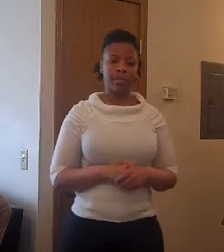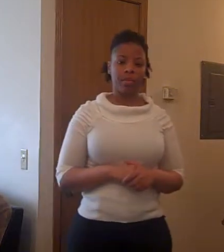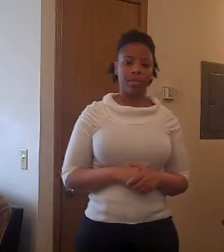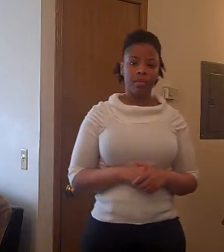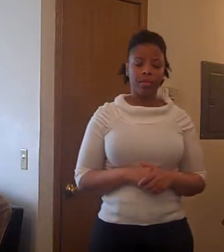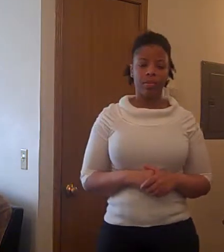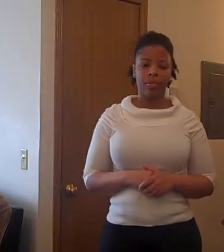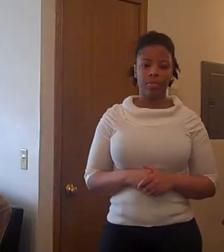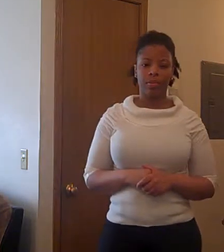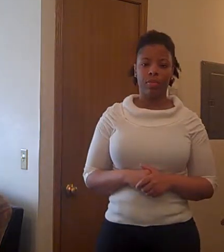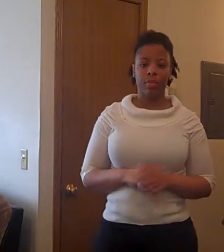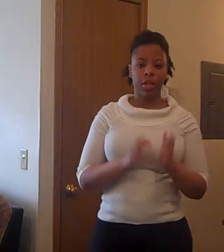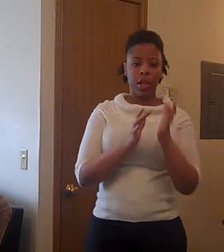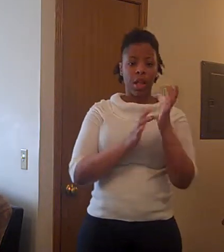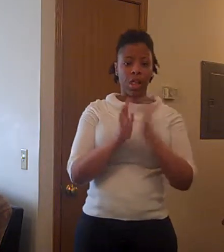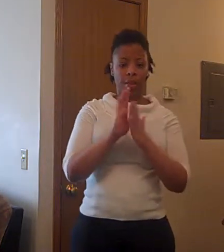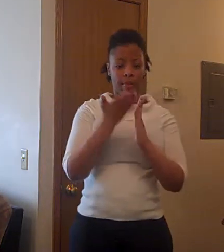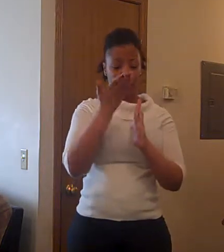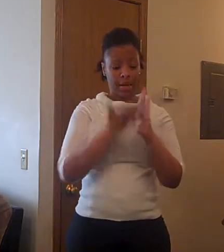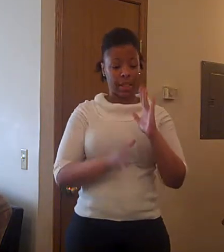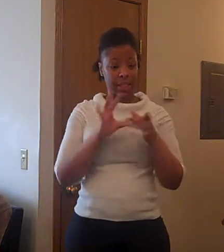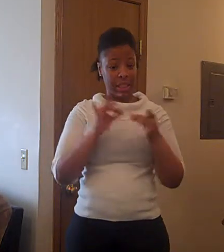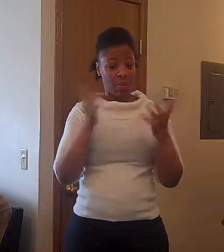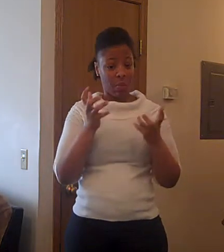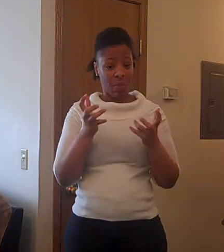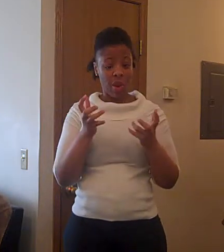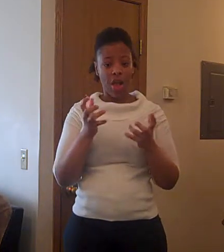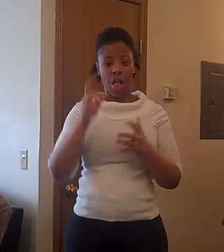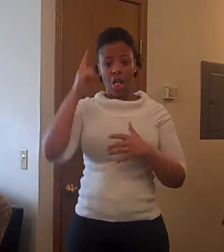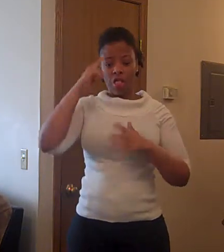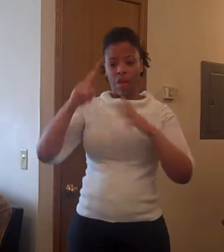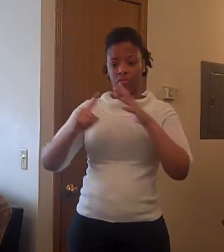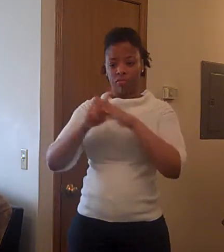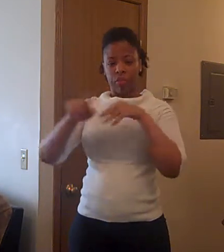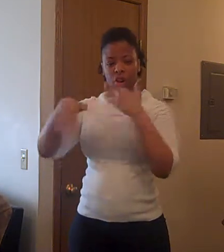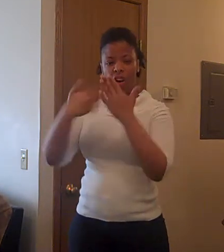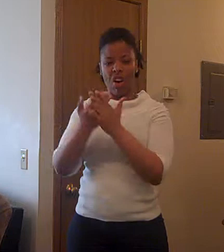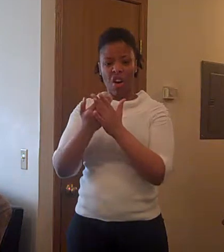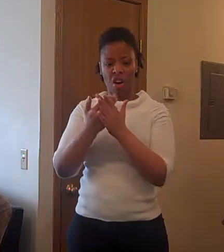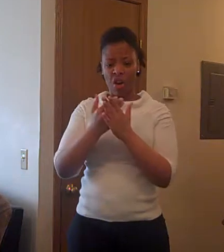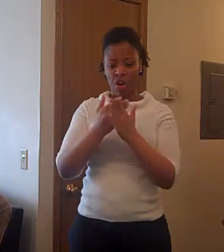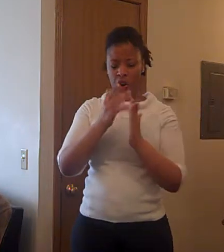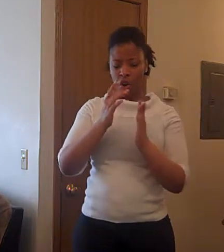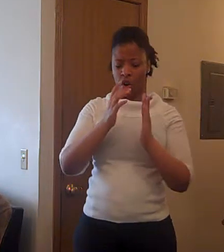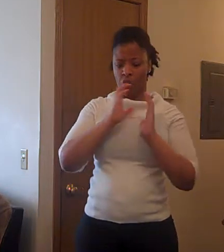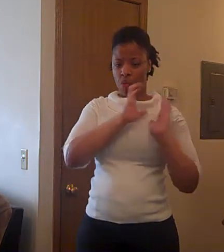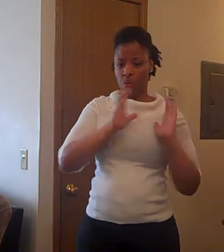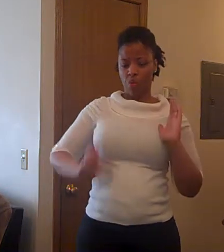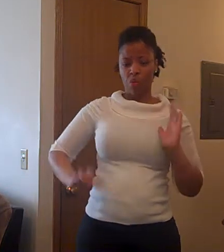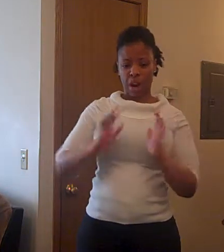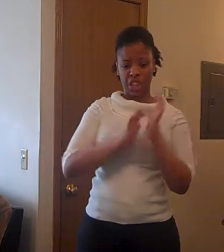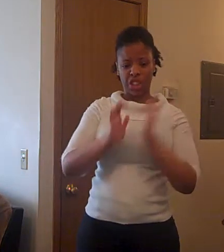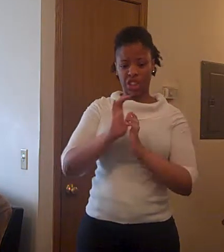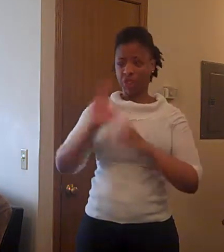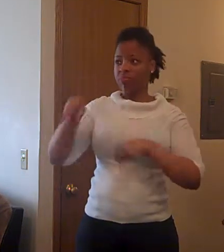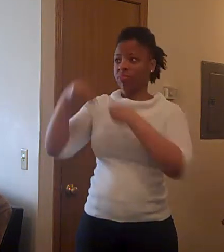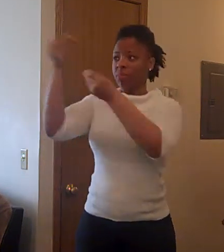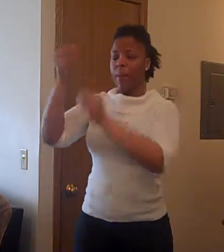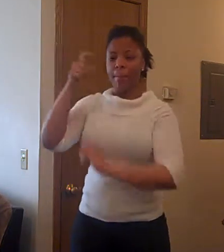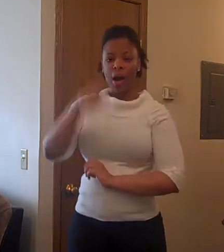thoughts into captivity to Christ Jesus. The word says that you must think on these things that are good, pure, of good report. God doesn't do that for no reason. He does